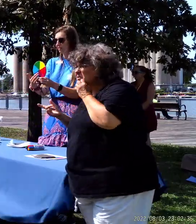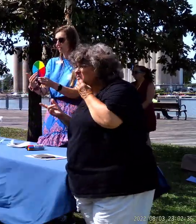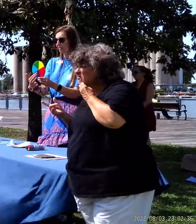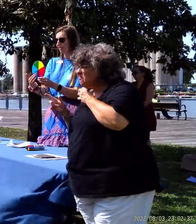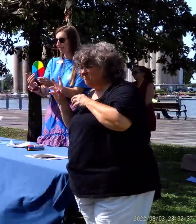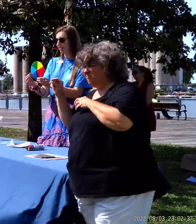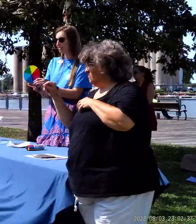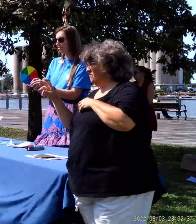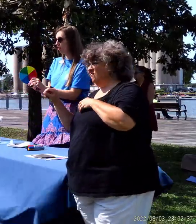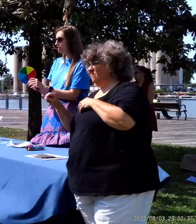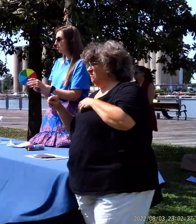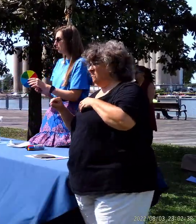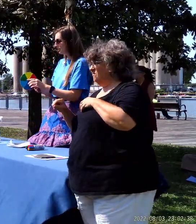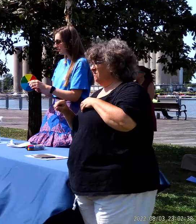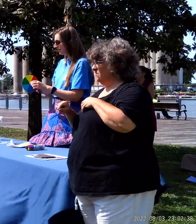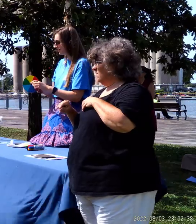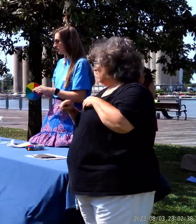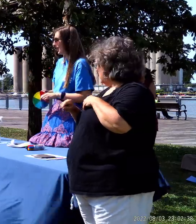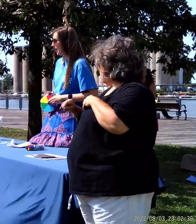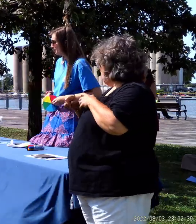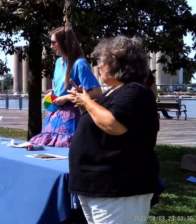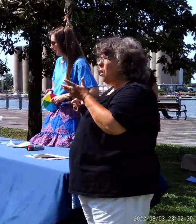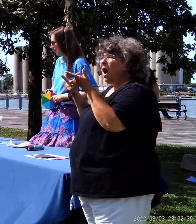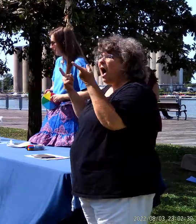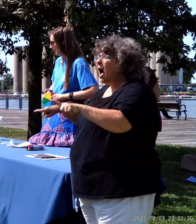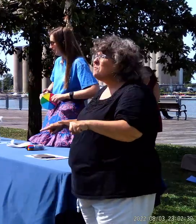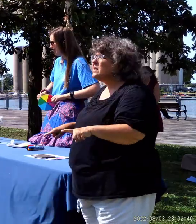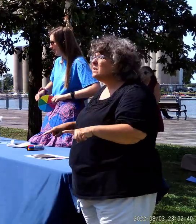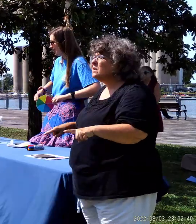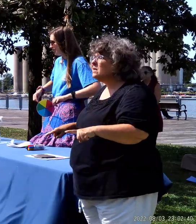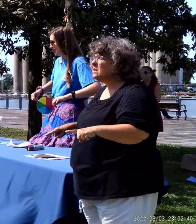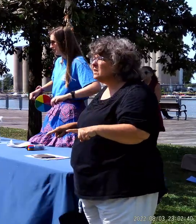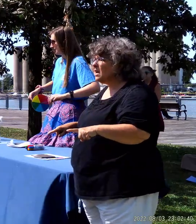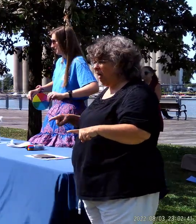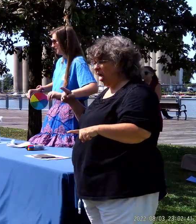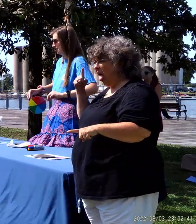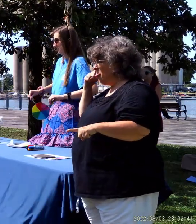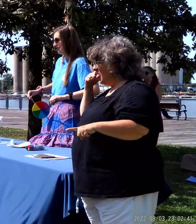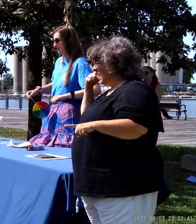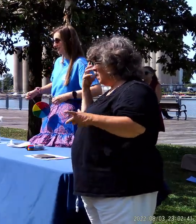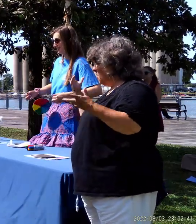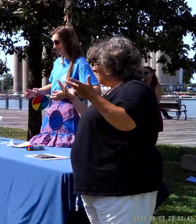colors? No. What do you think is going to happen?